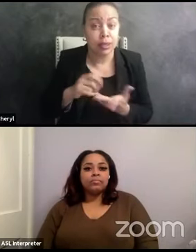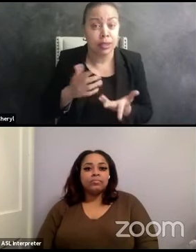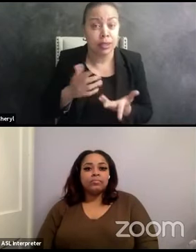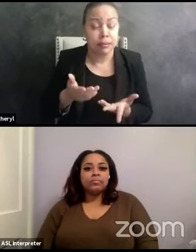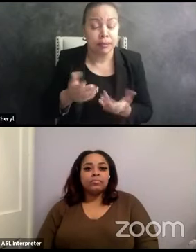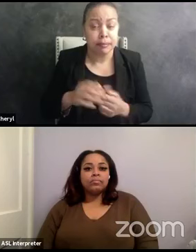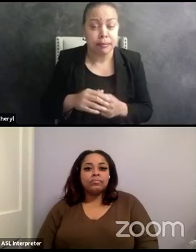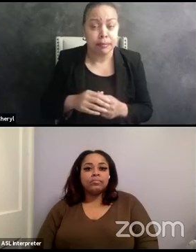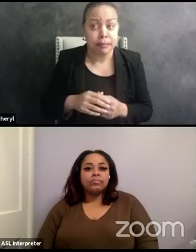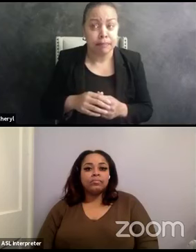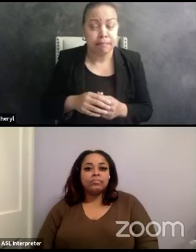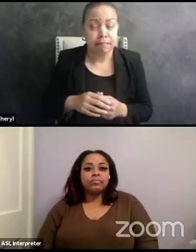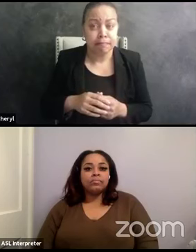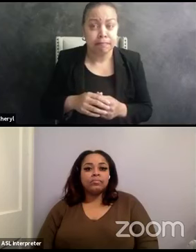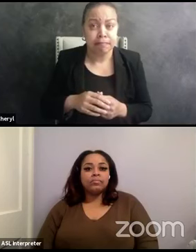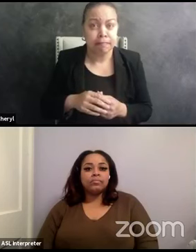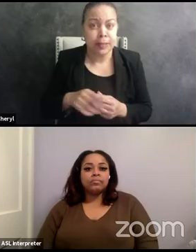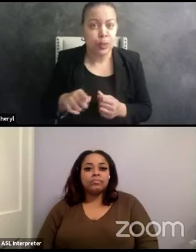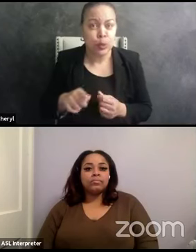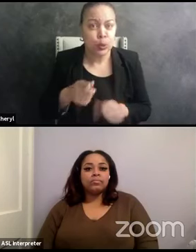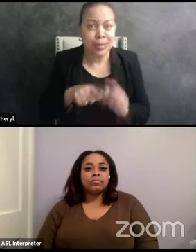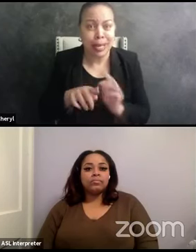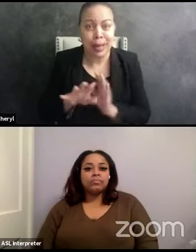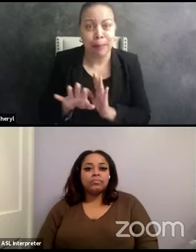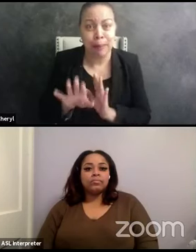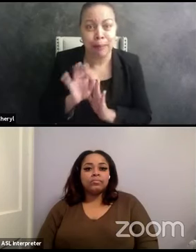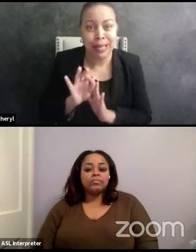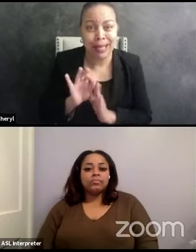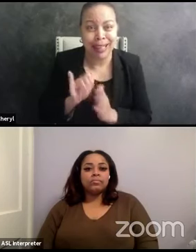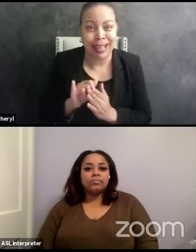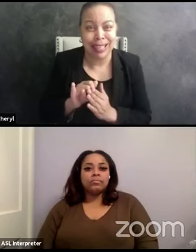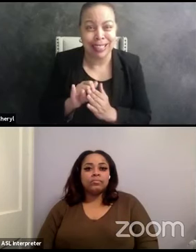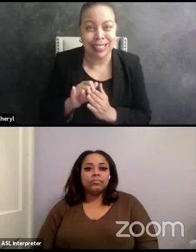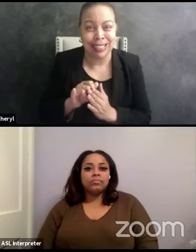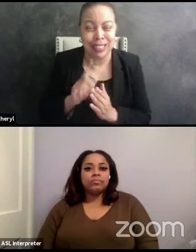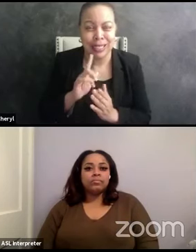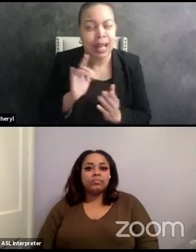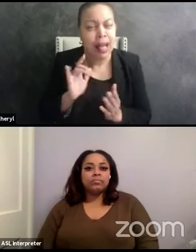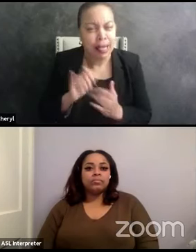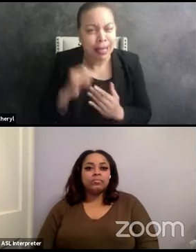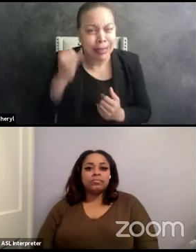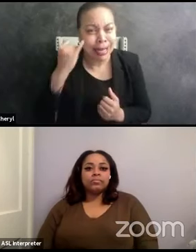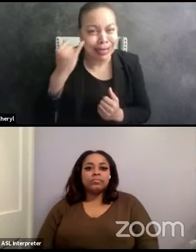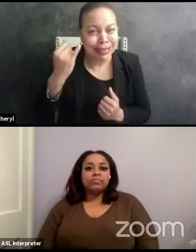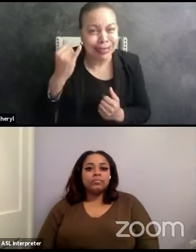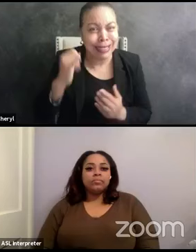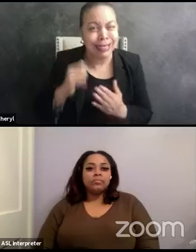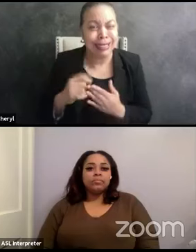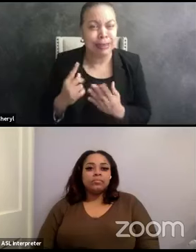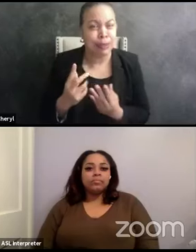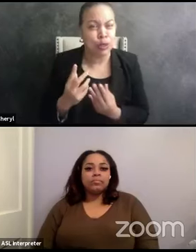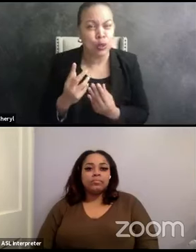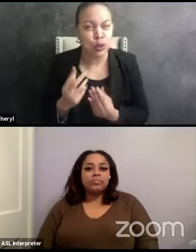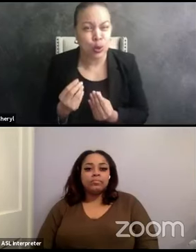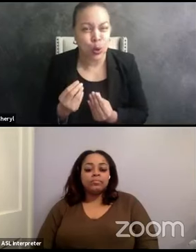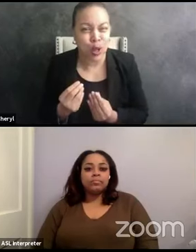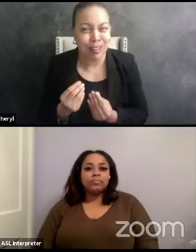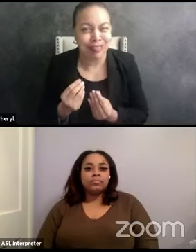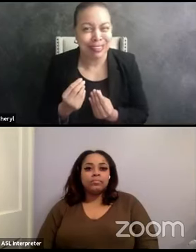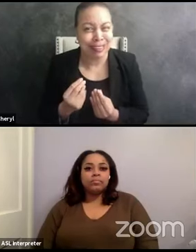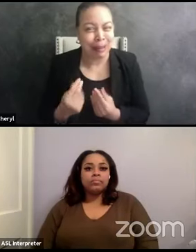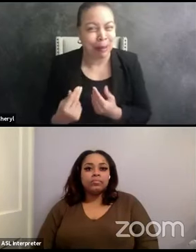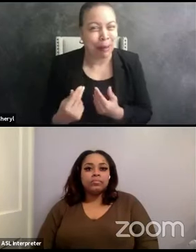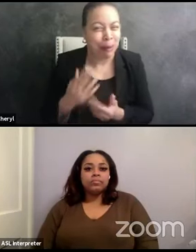that you don't get to pick what it is, that even the idea of letting something soft into your idea of